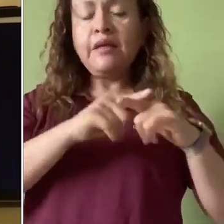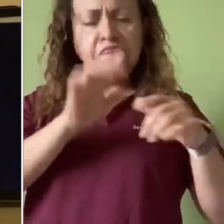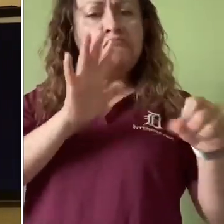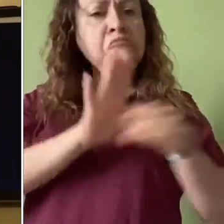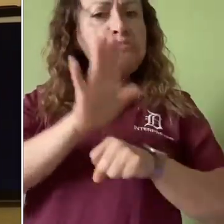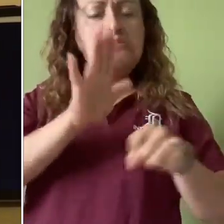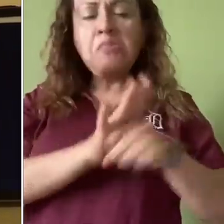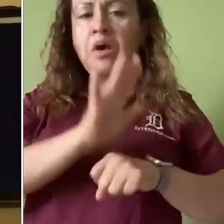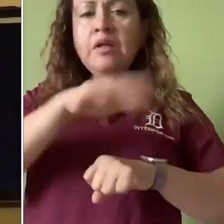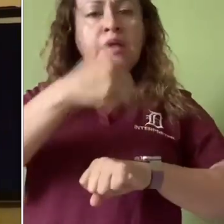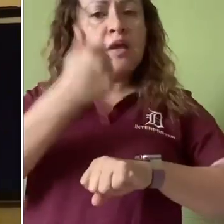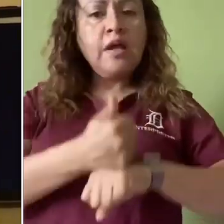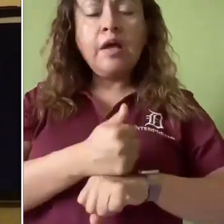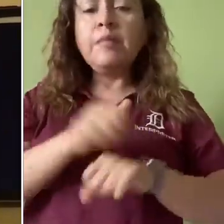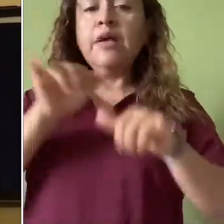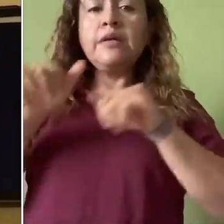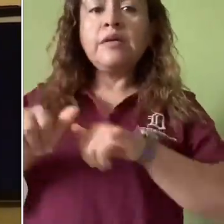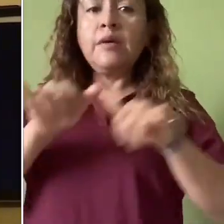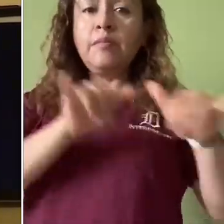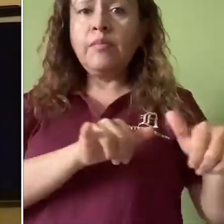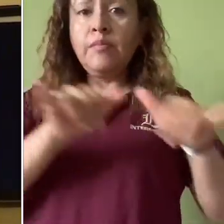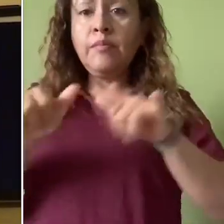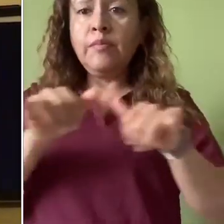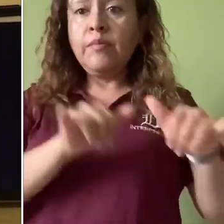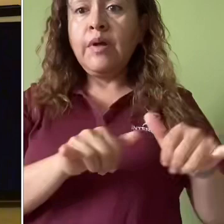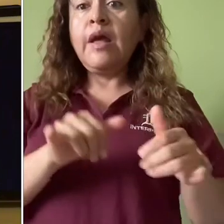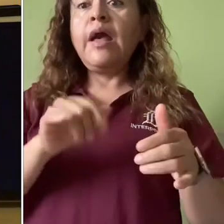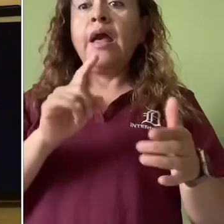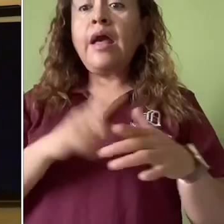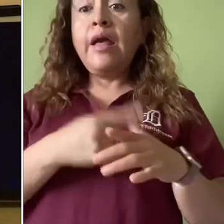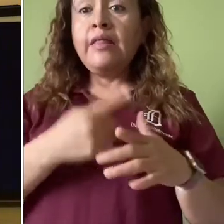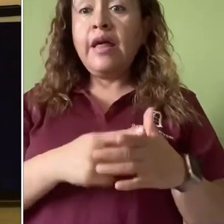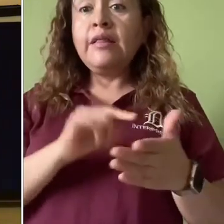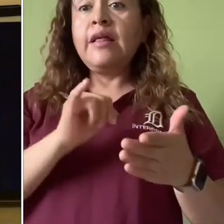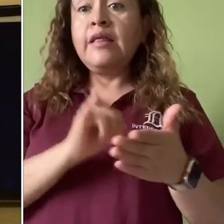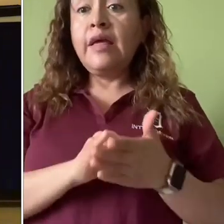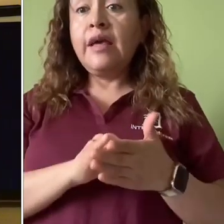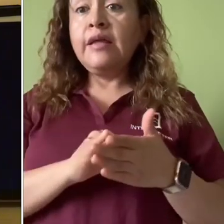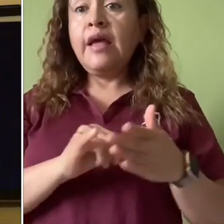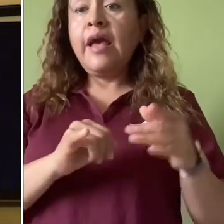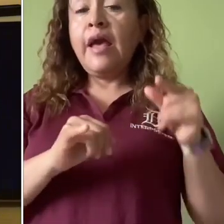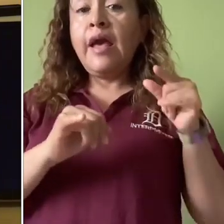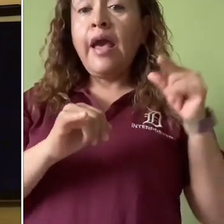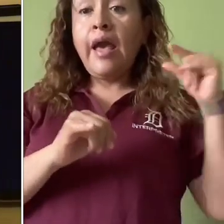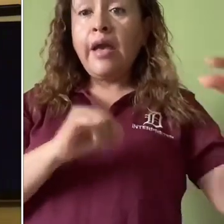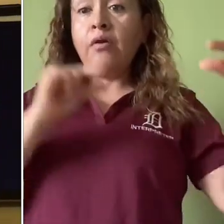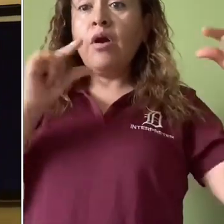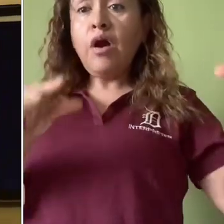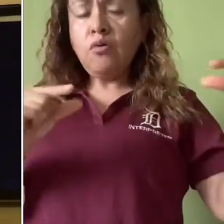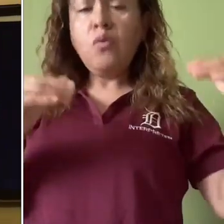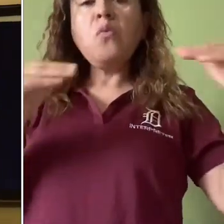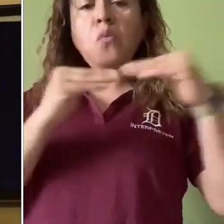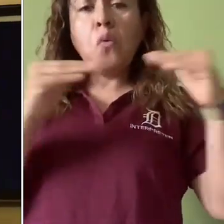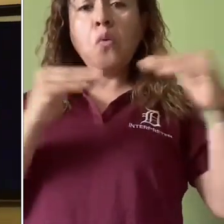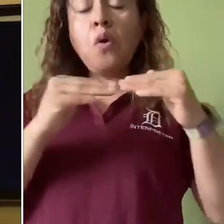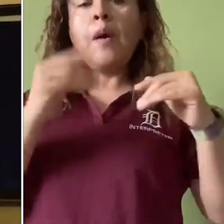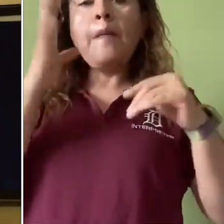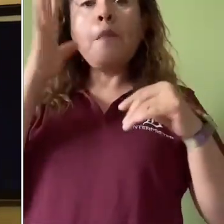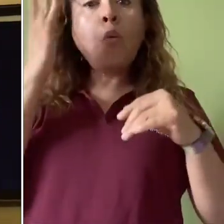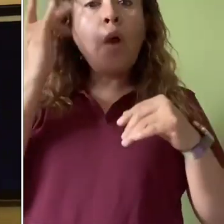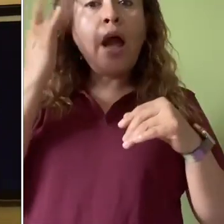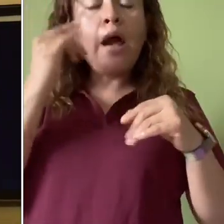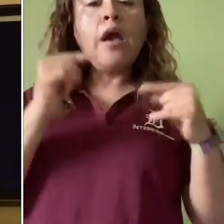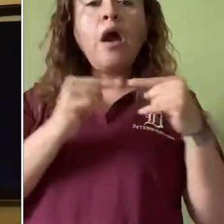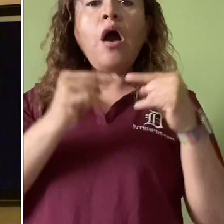by itself is enough to establish similarity. We actually could show that this angle and this angle are also congruent by alternate